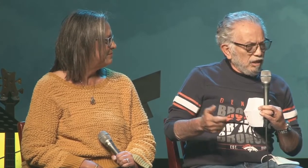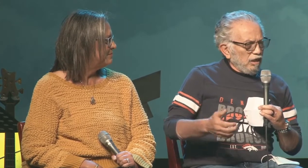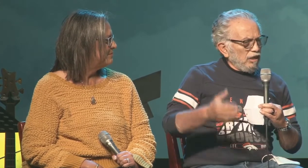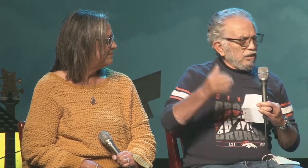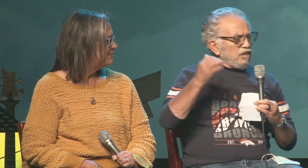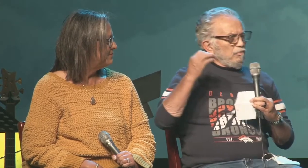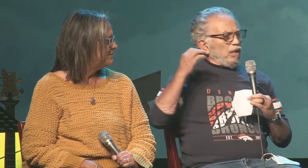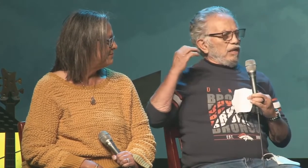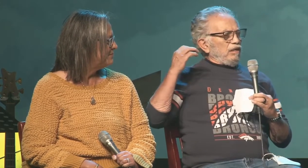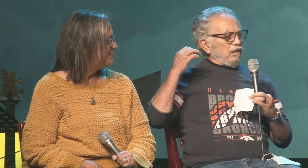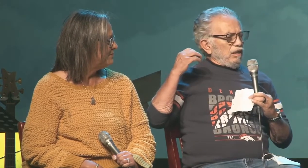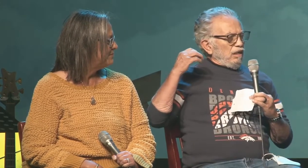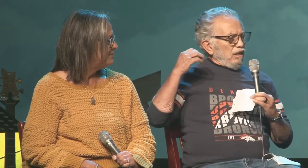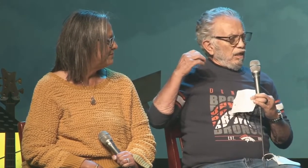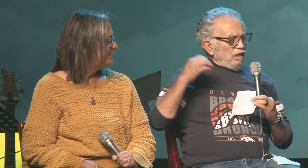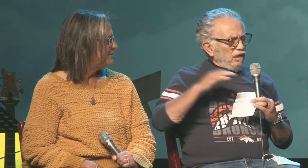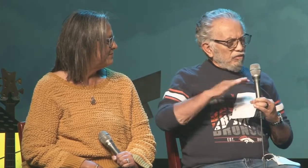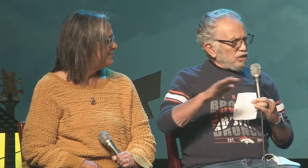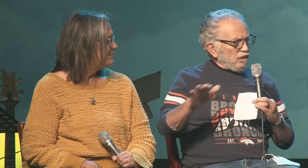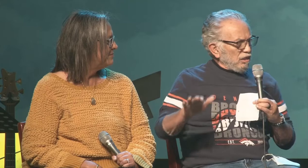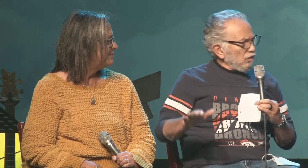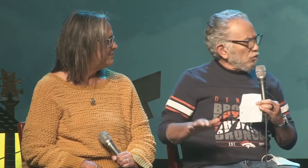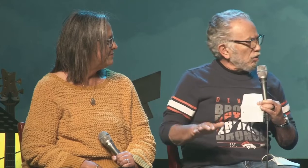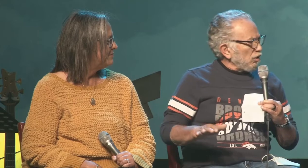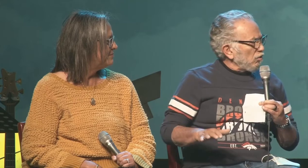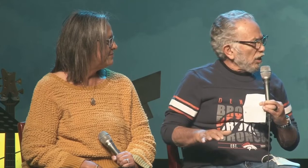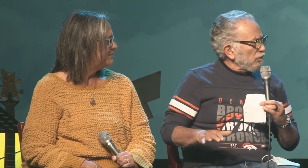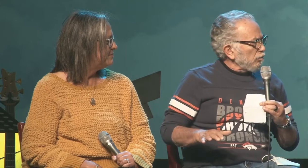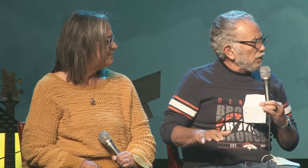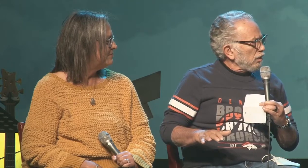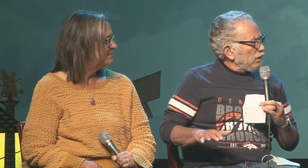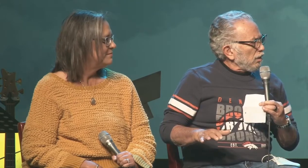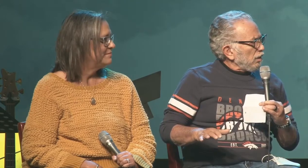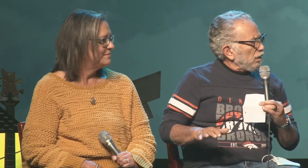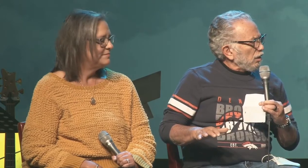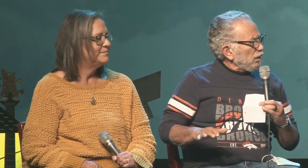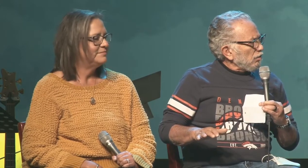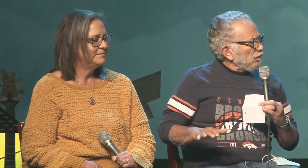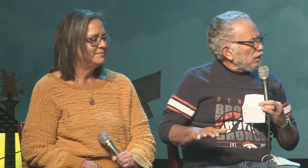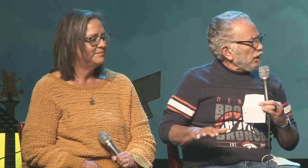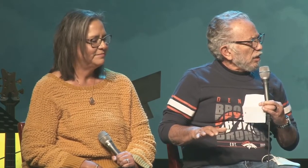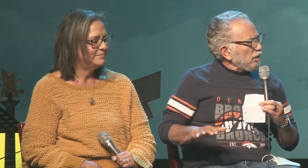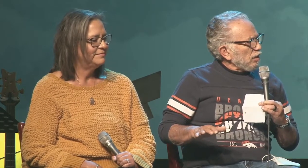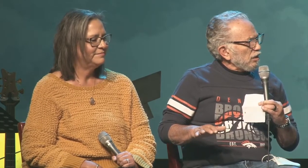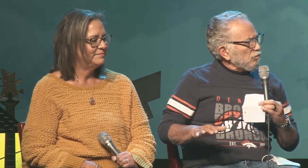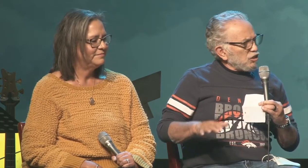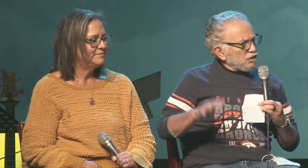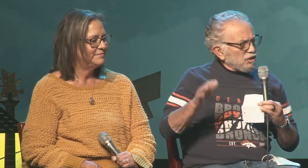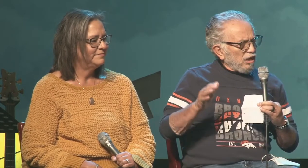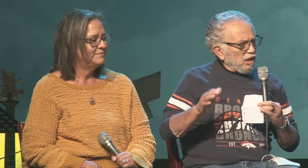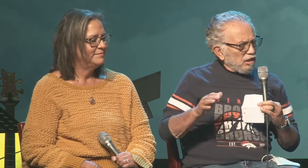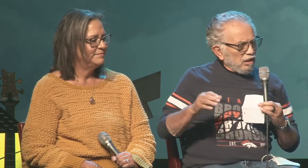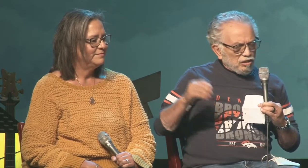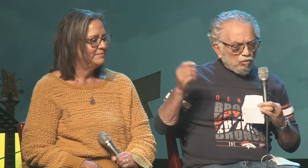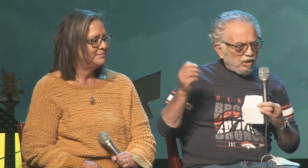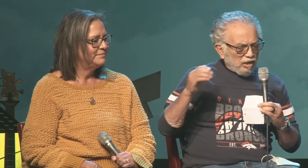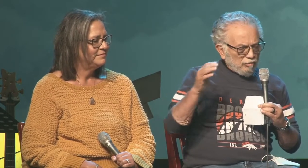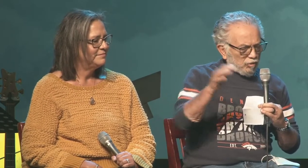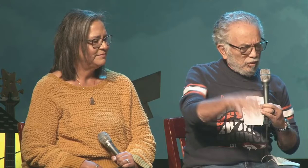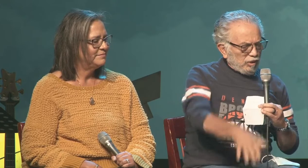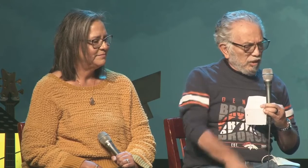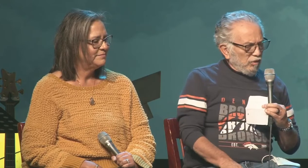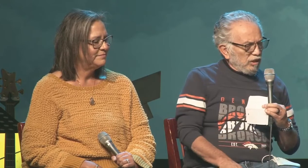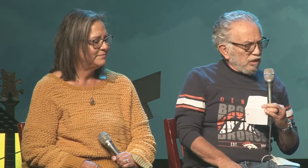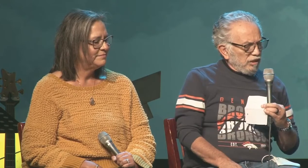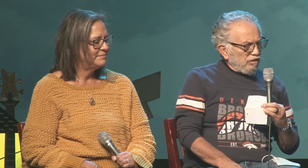sir. And he sat back, and he never said another word the whole game, and it was just God. So we got up